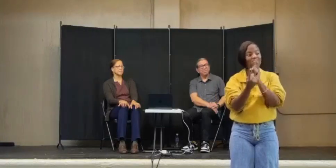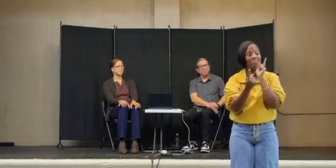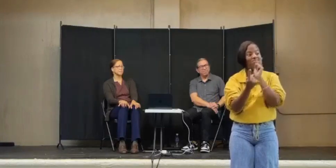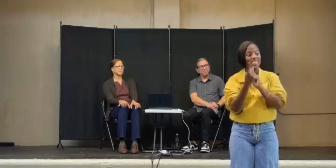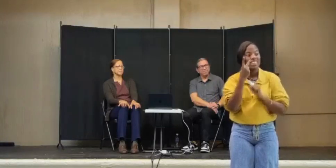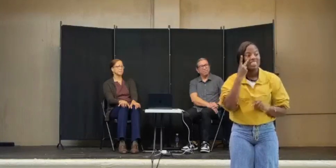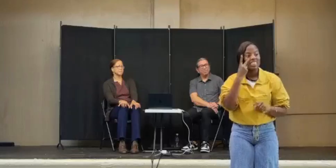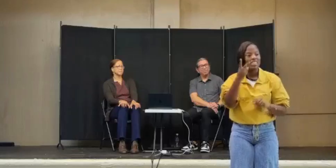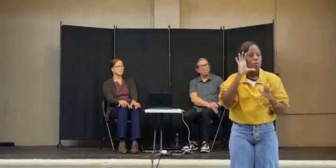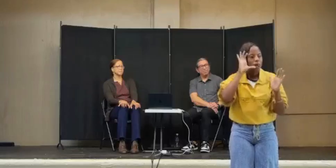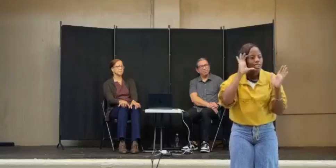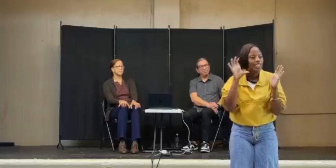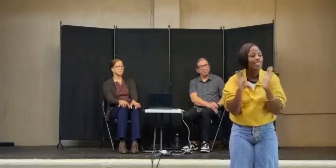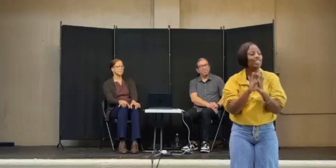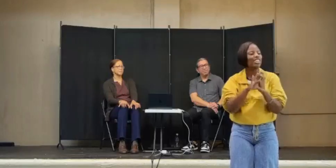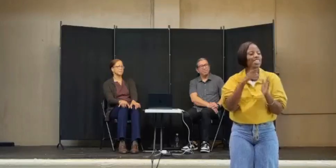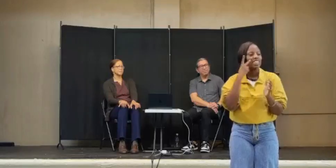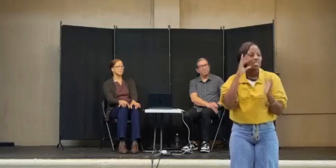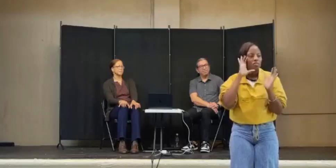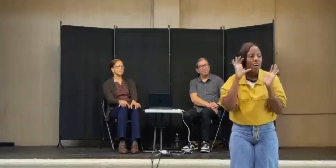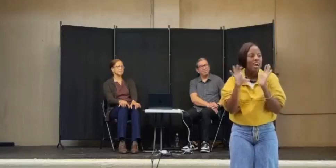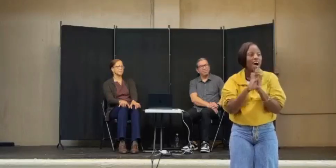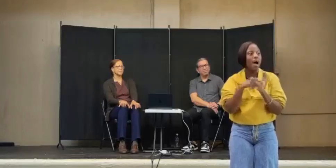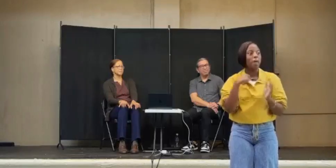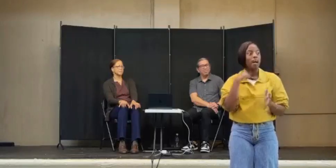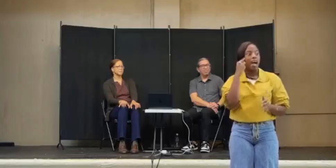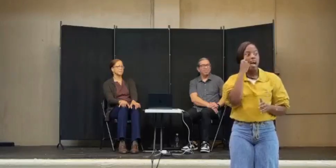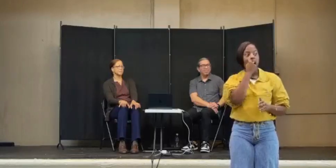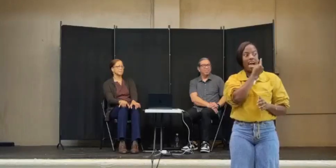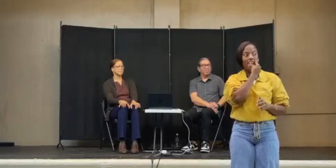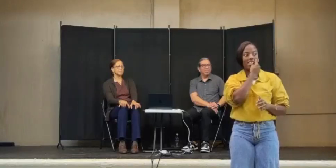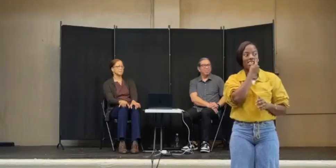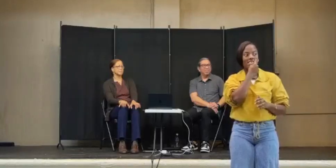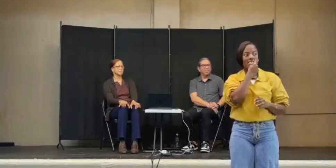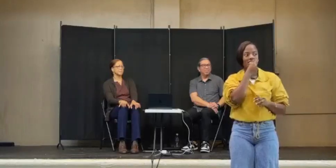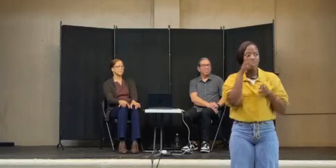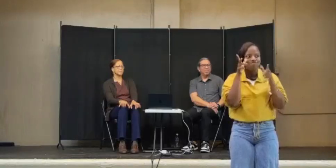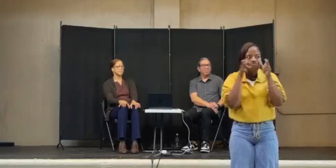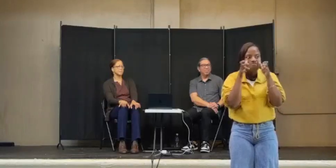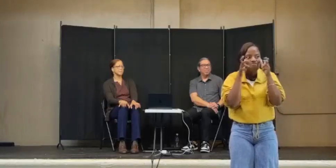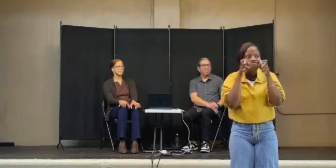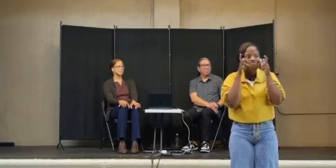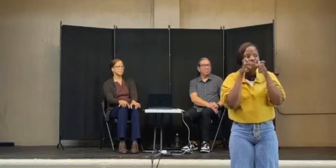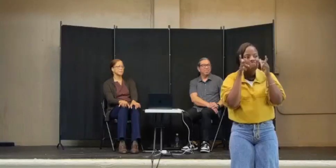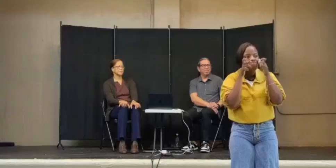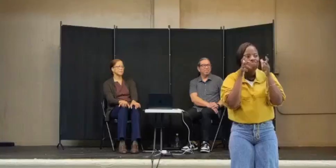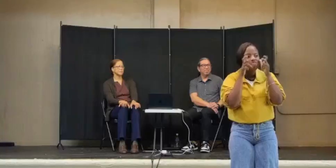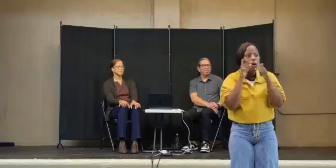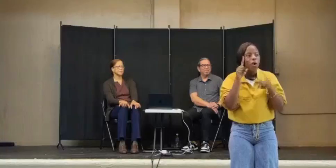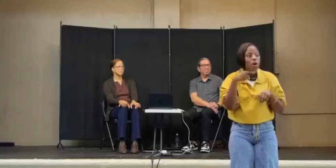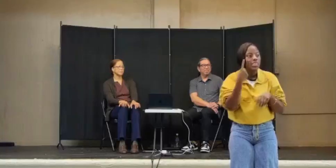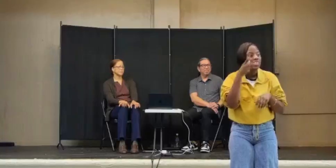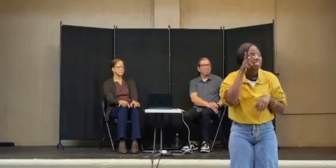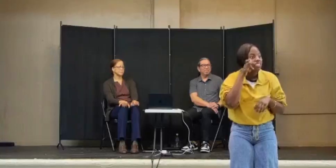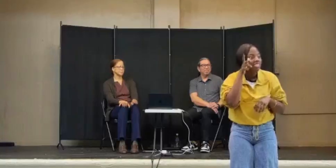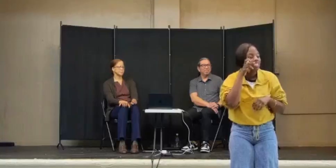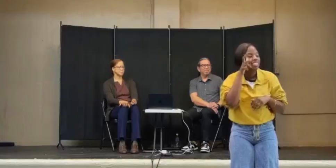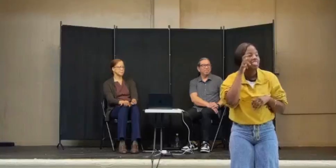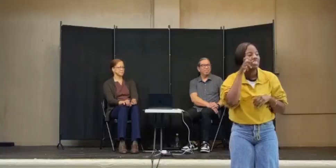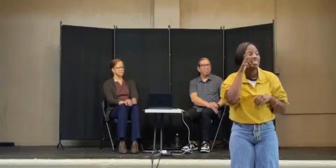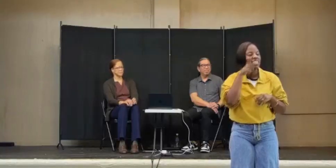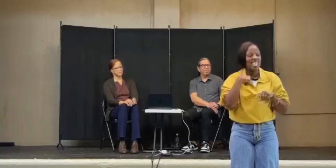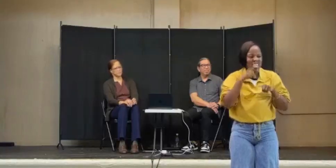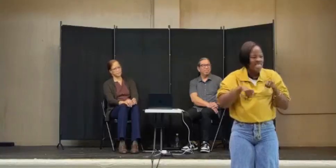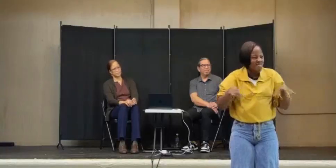meeting with a counselor as well, and I've seen some pictures, and I'm able to take in the world